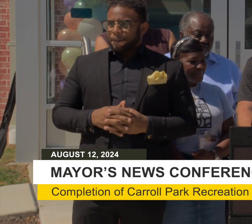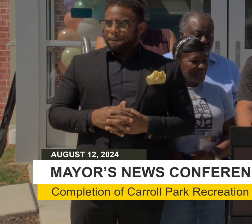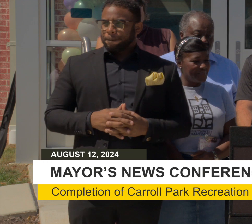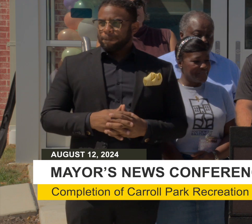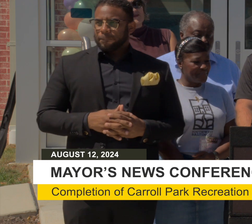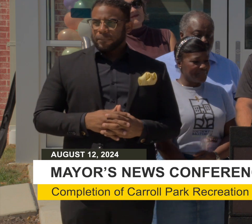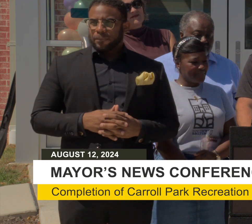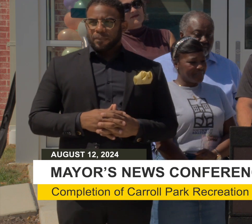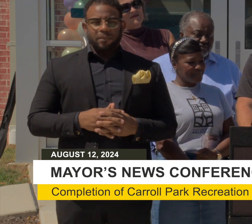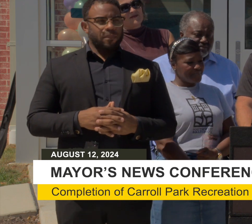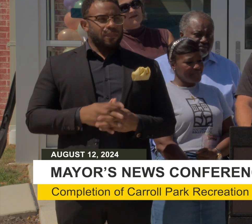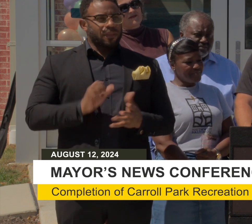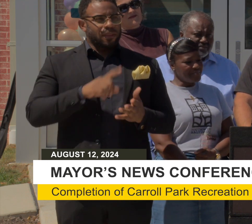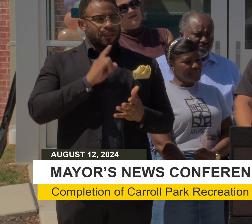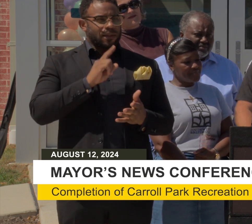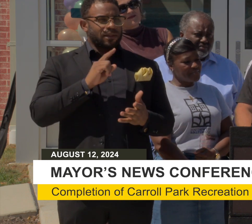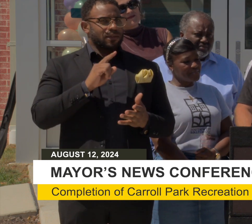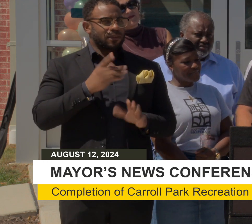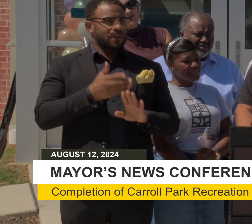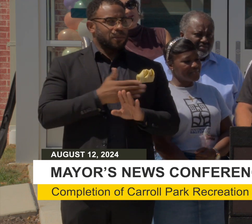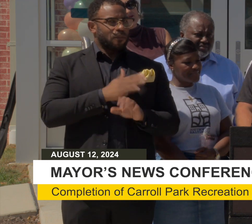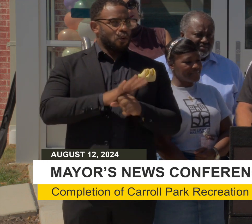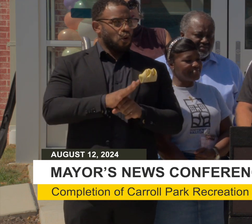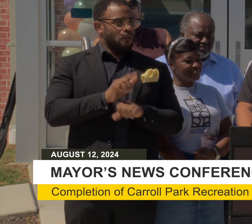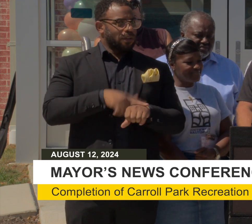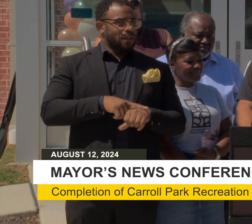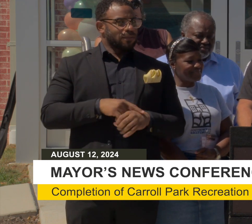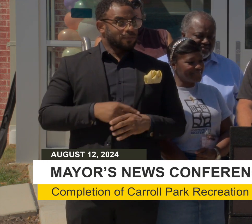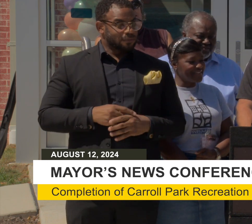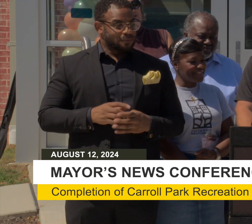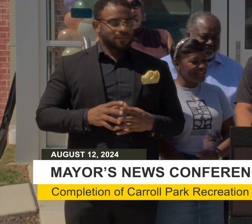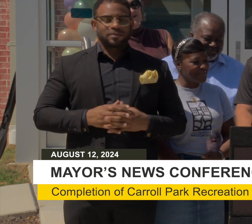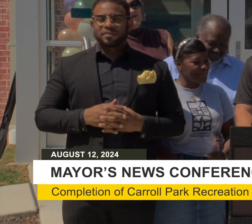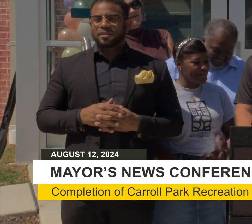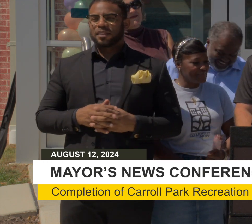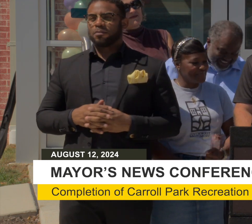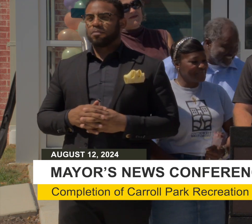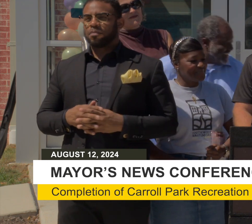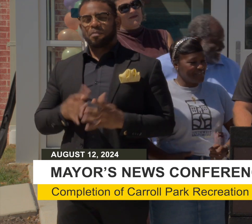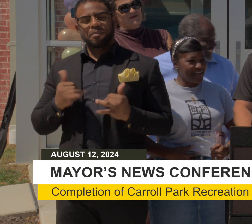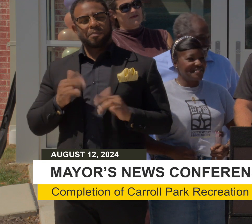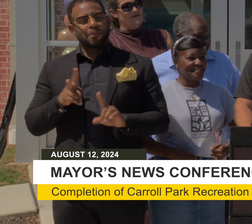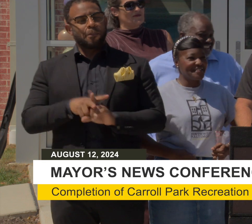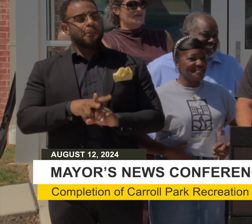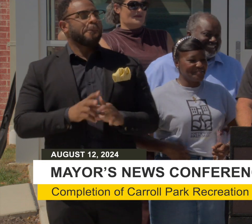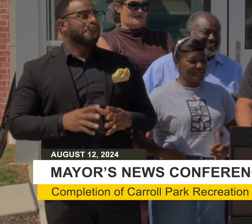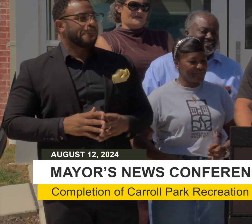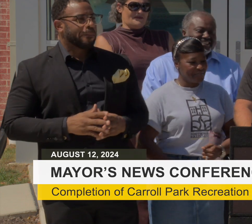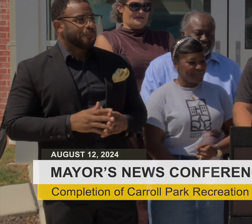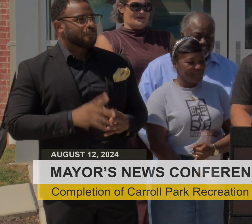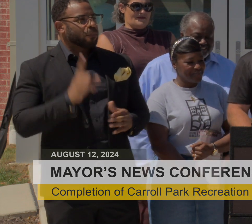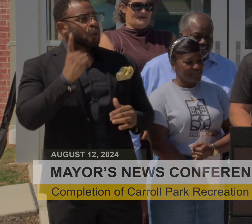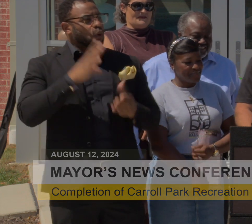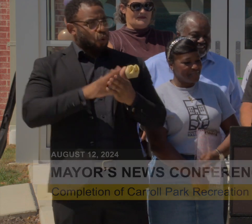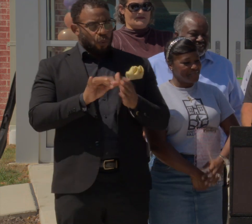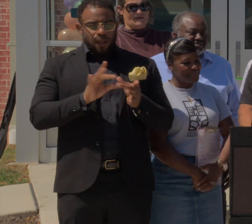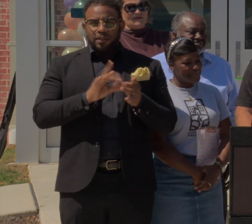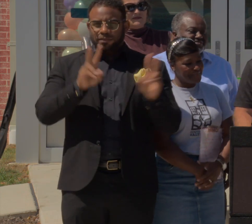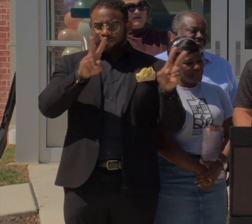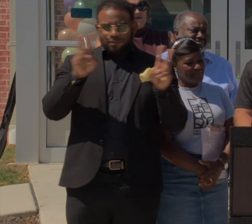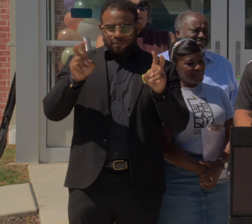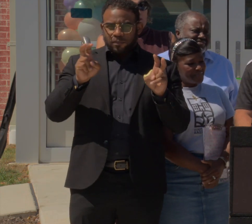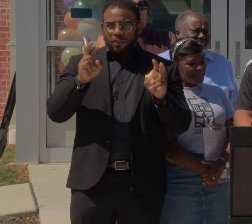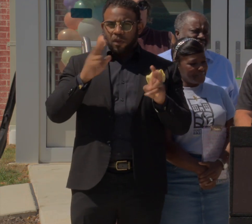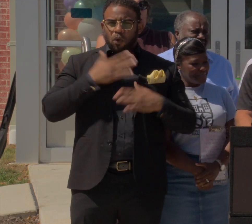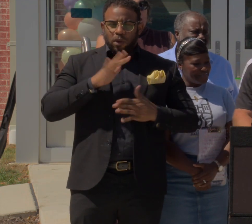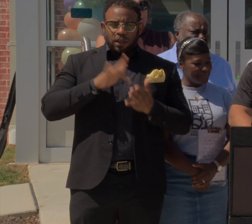had. This is in the before COVID times, but it's still relevant. One student said, "A